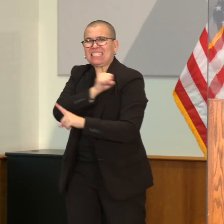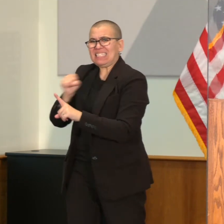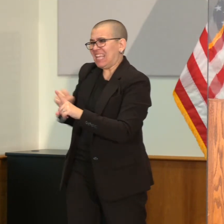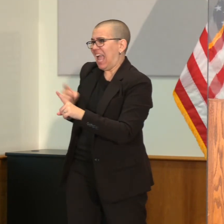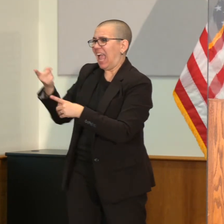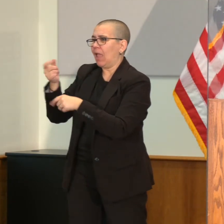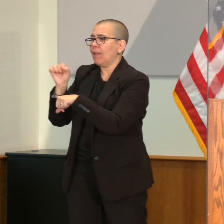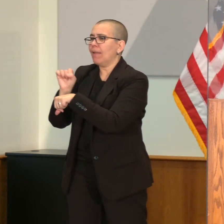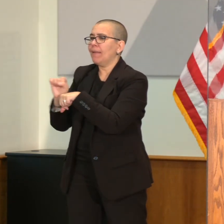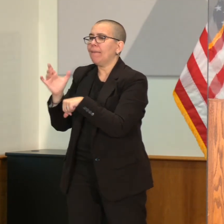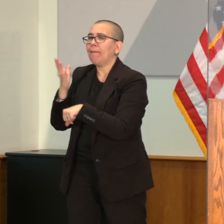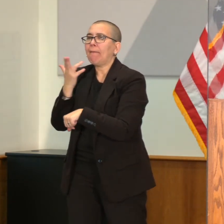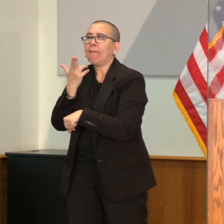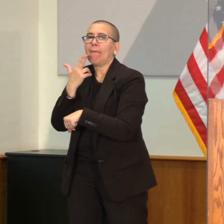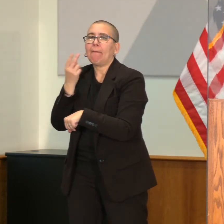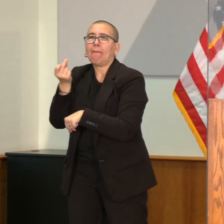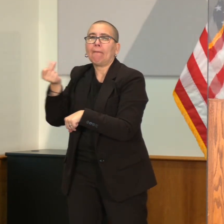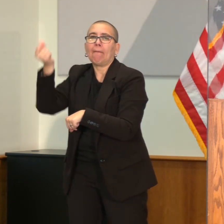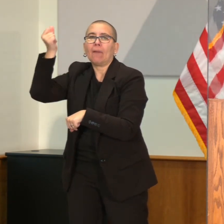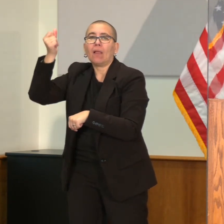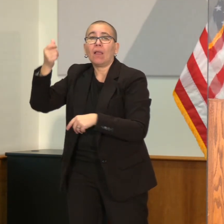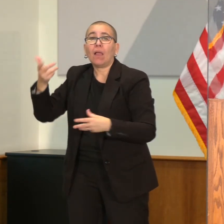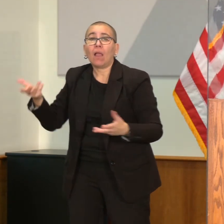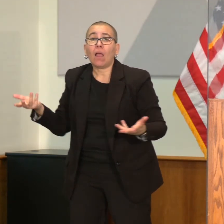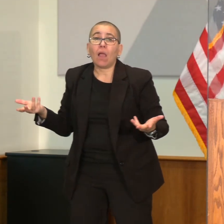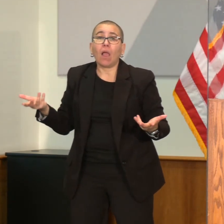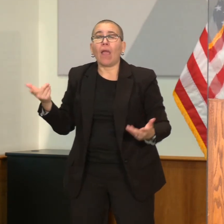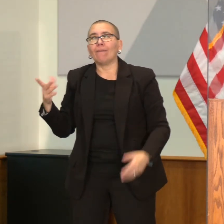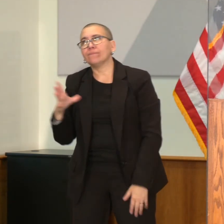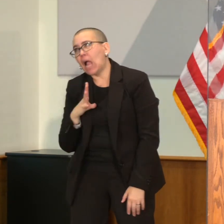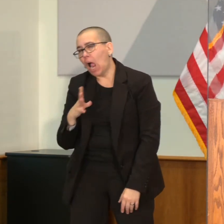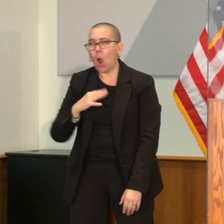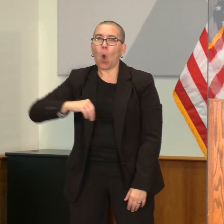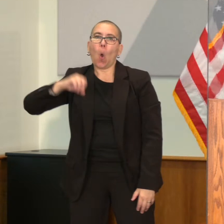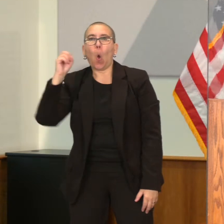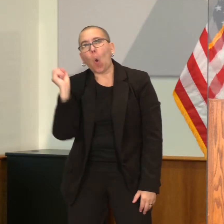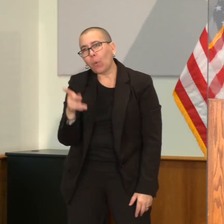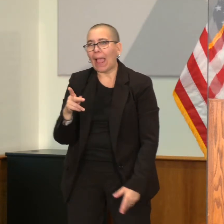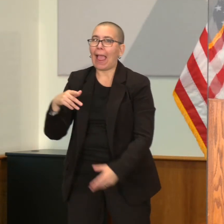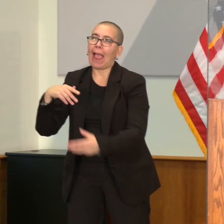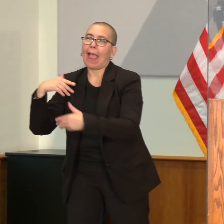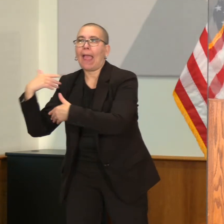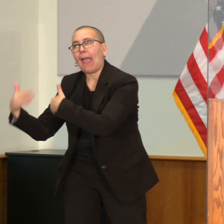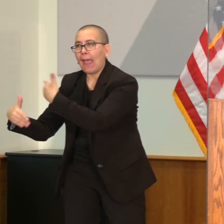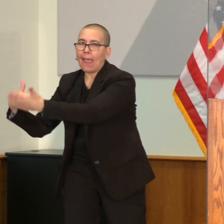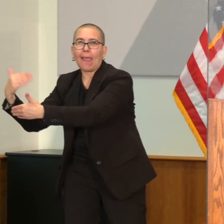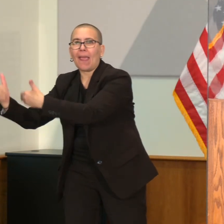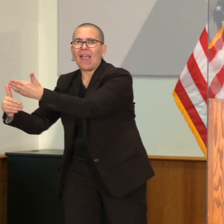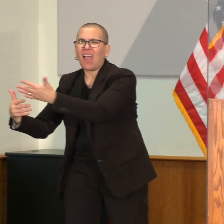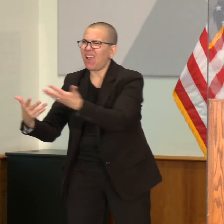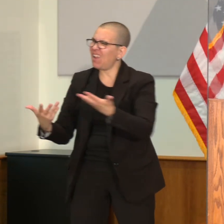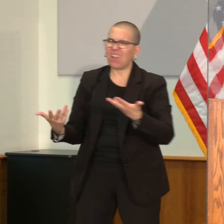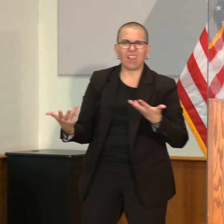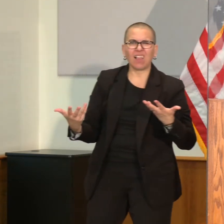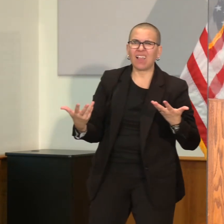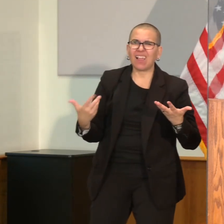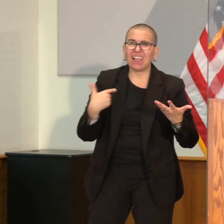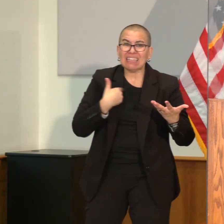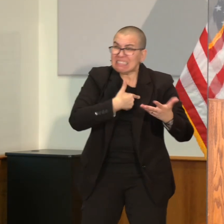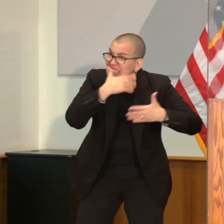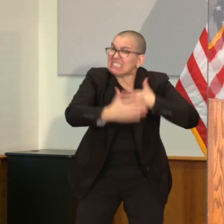that, Senator Gazelka said that they would undertake that work. And we in the House have, and I think the governor as well, has been waiting for Senator Gazelka